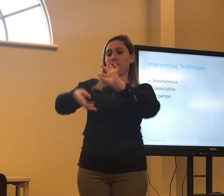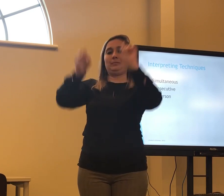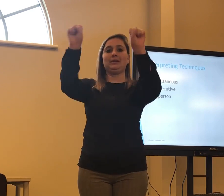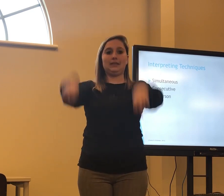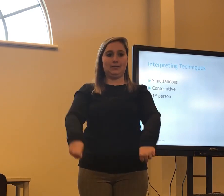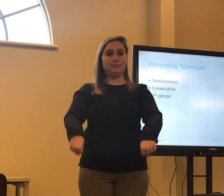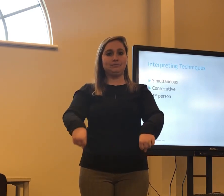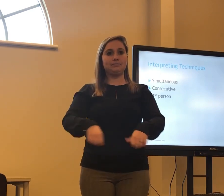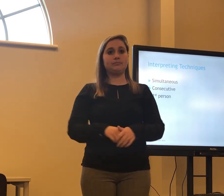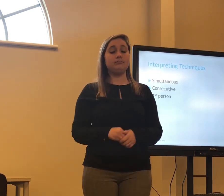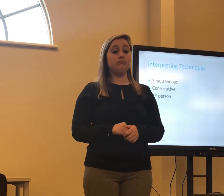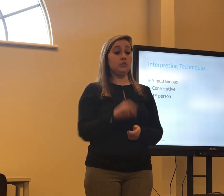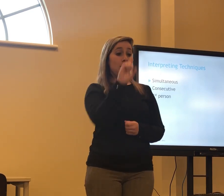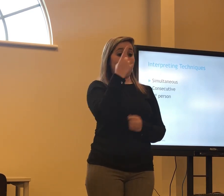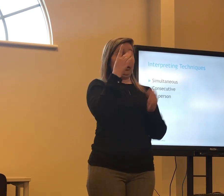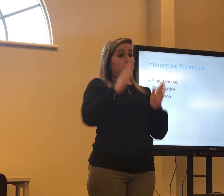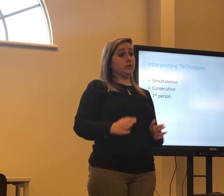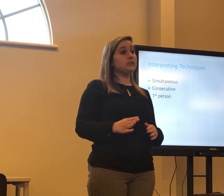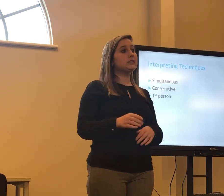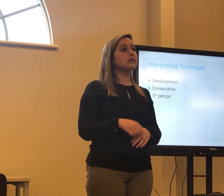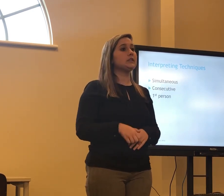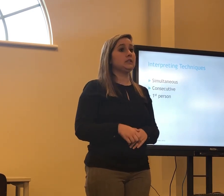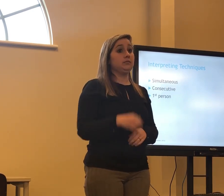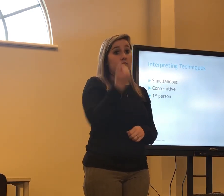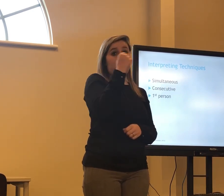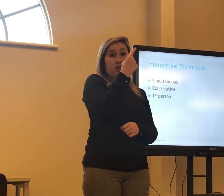First person. Does anyone know first person? Can someone tell me?